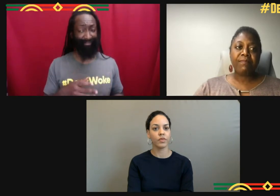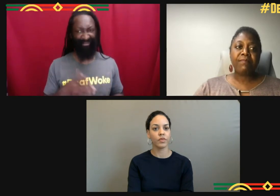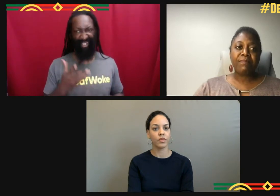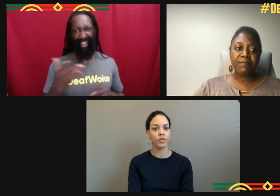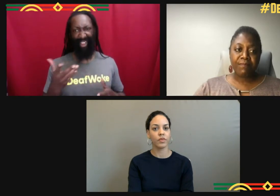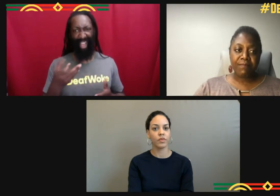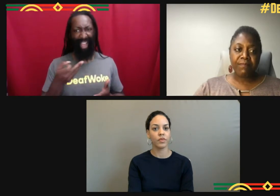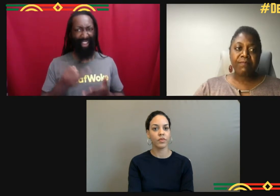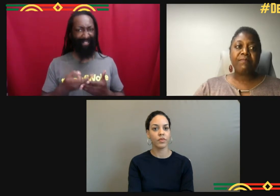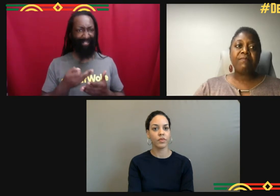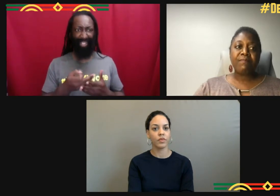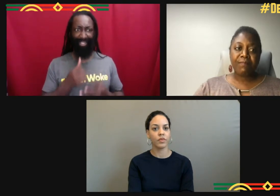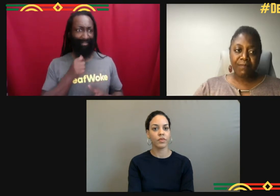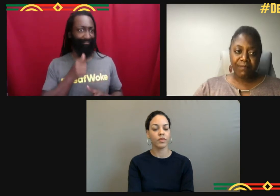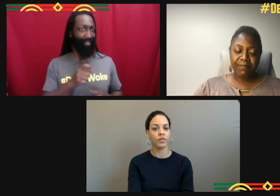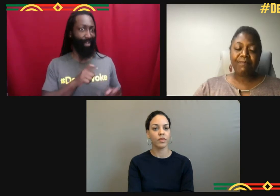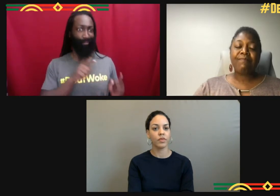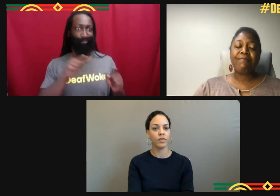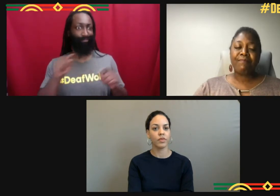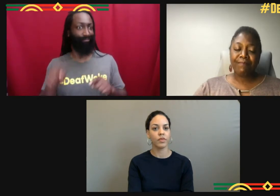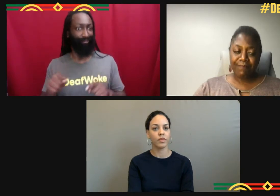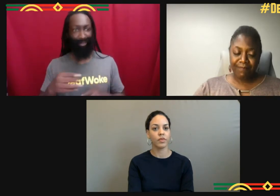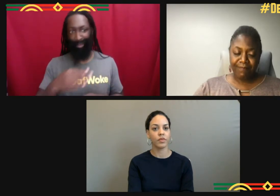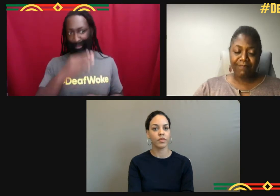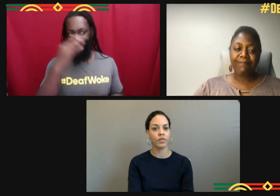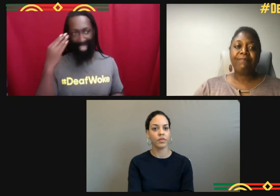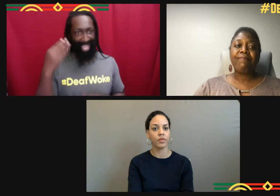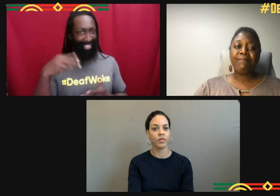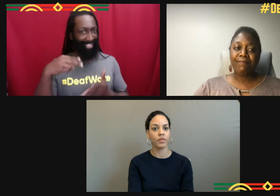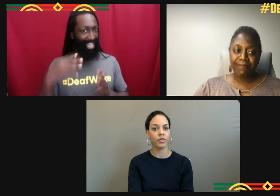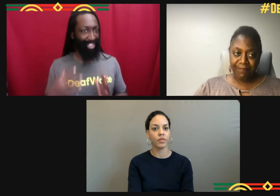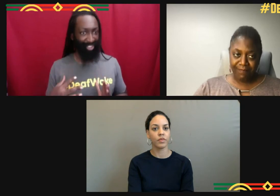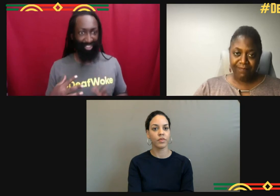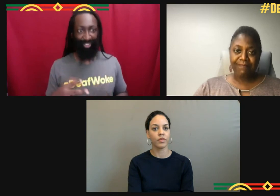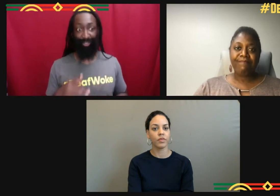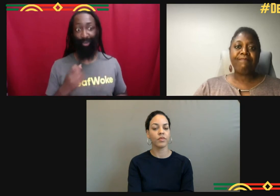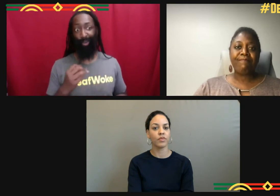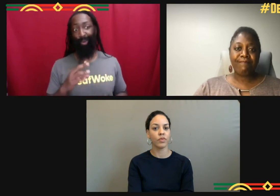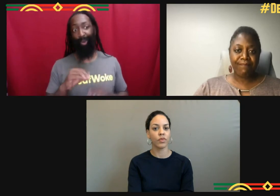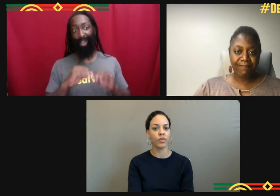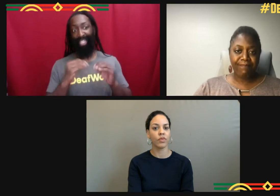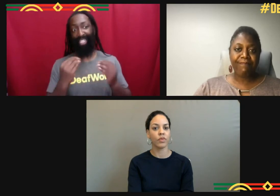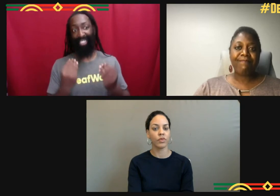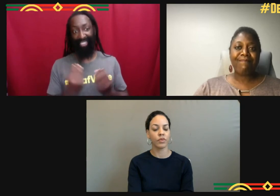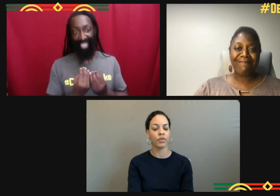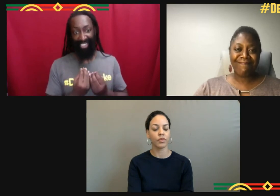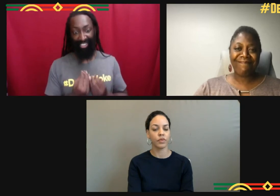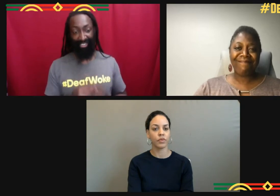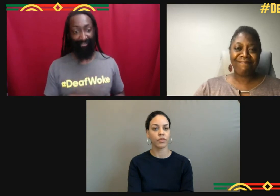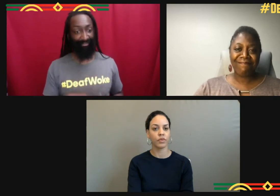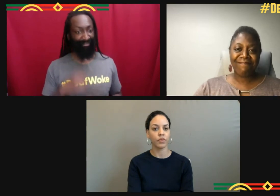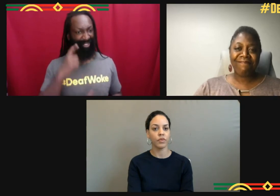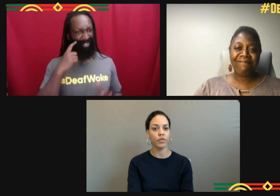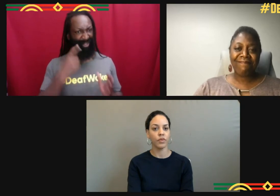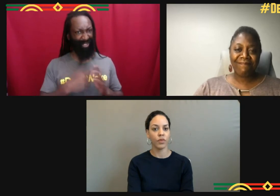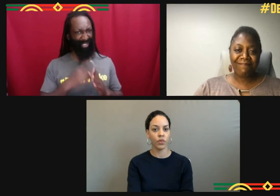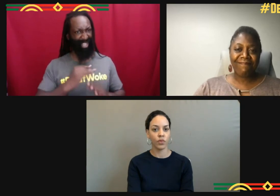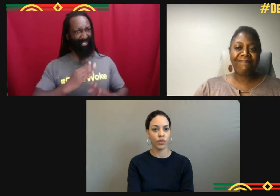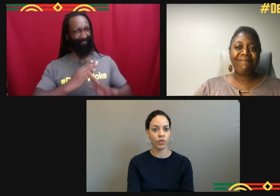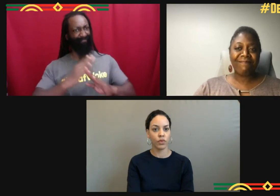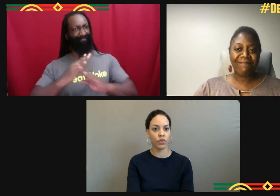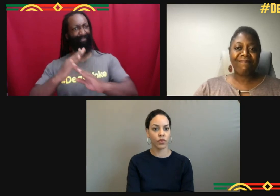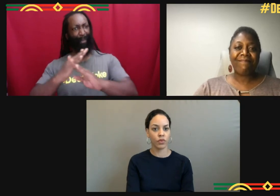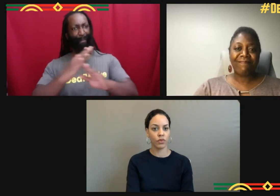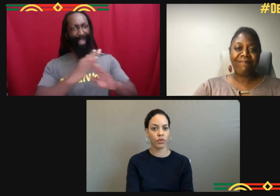They need financing. There's not a lot of funding that supports